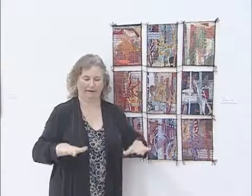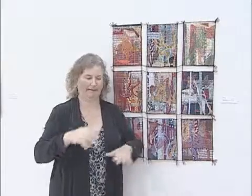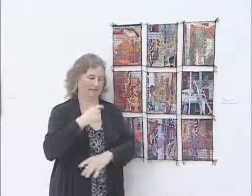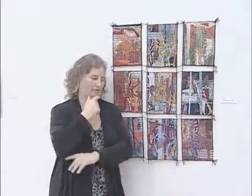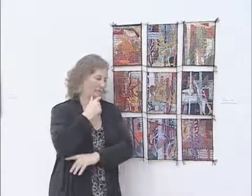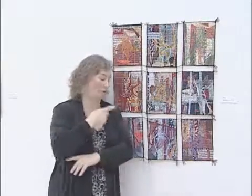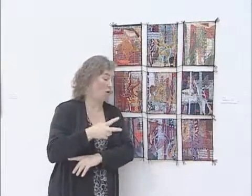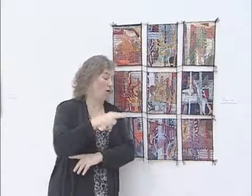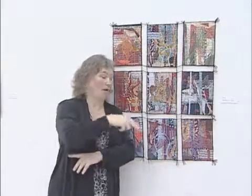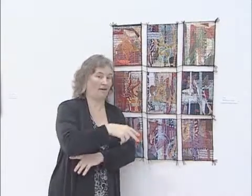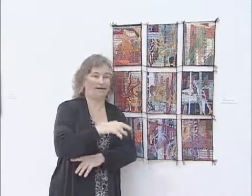throw it all away.